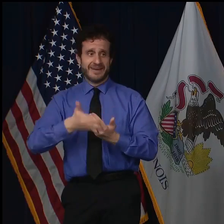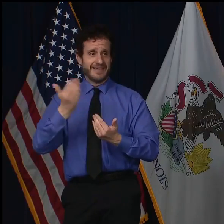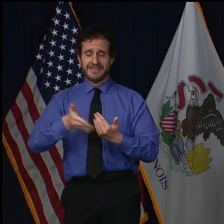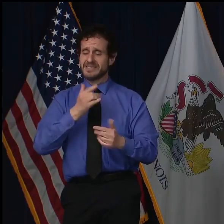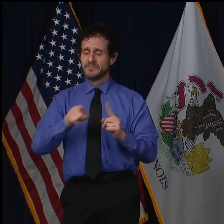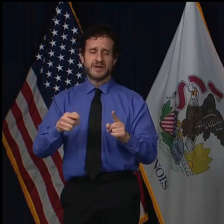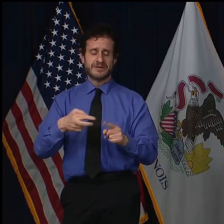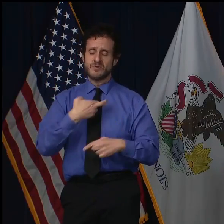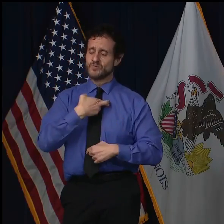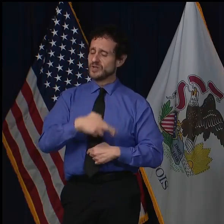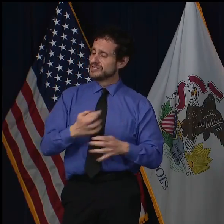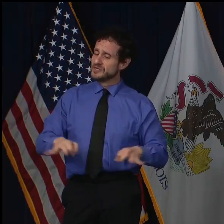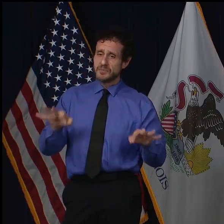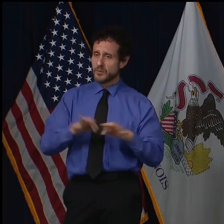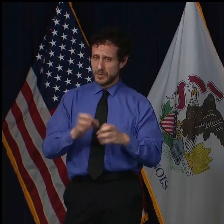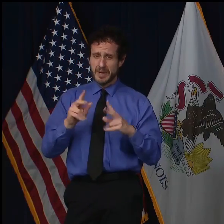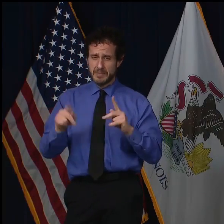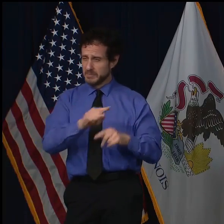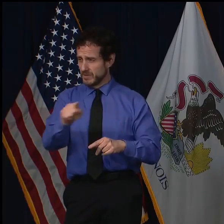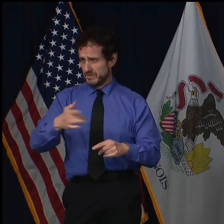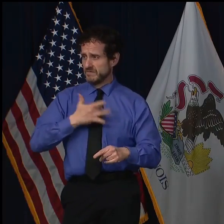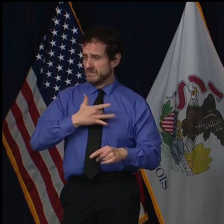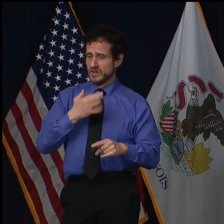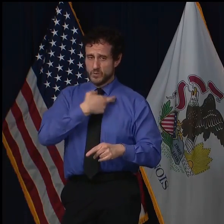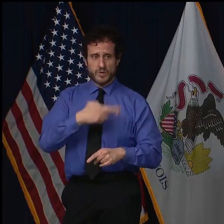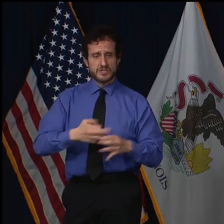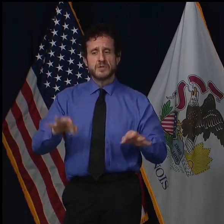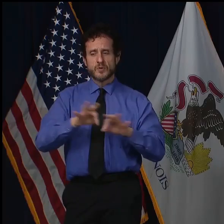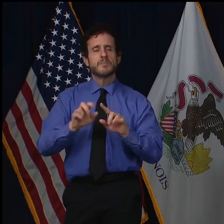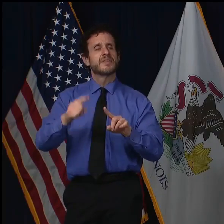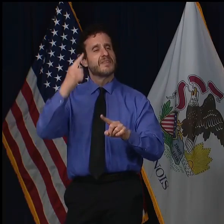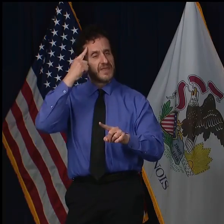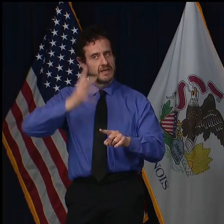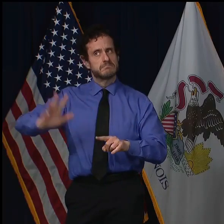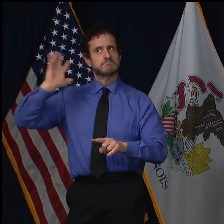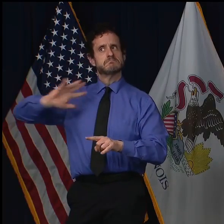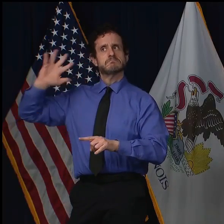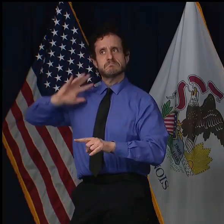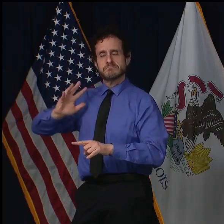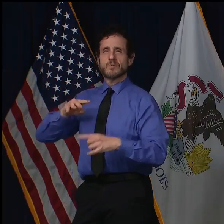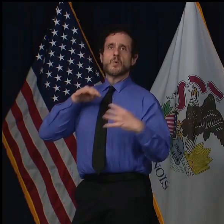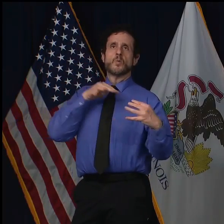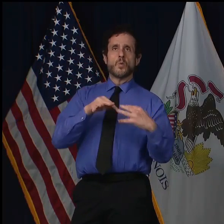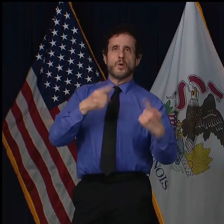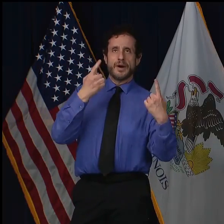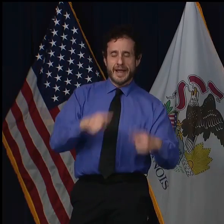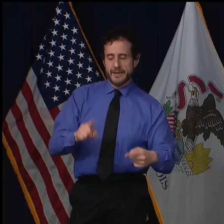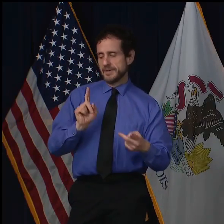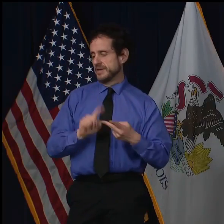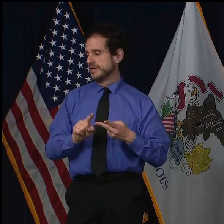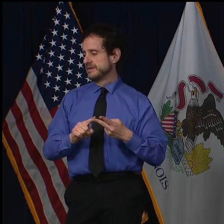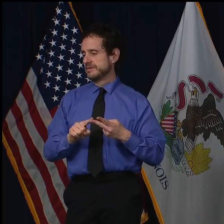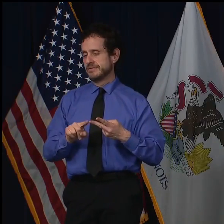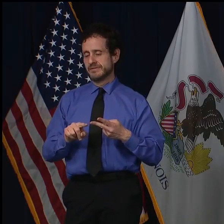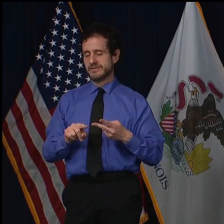about the sacrifices that people have made in past generations during wars,